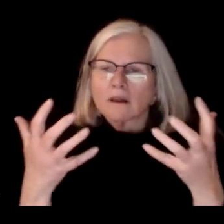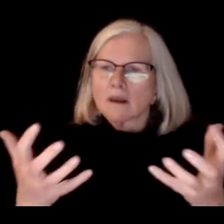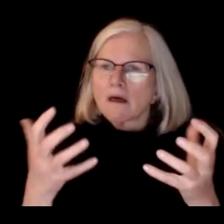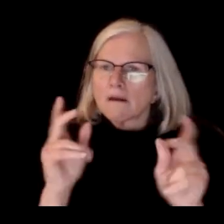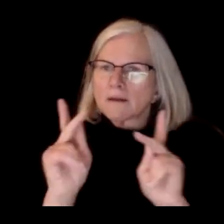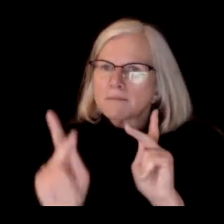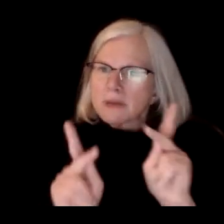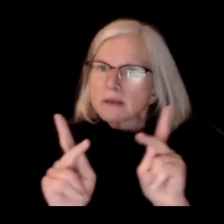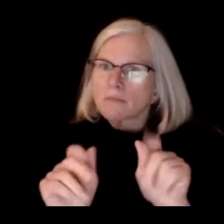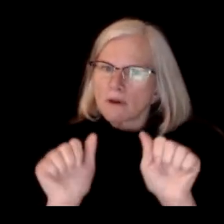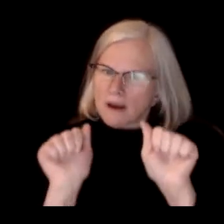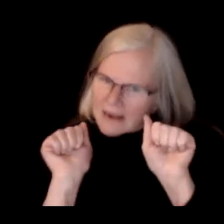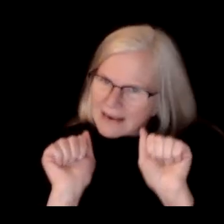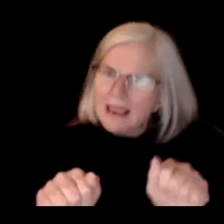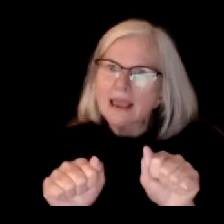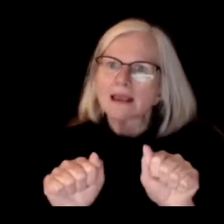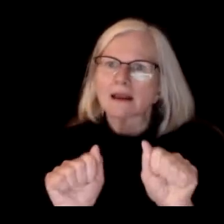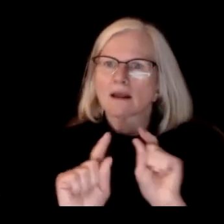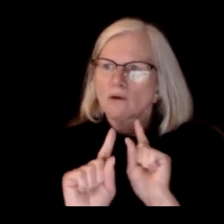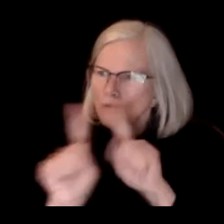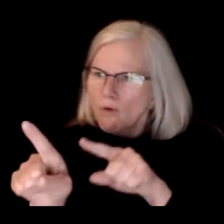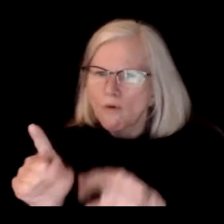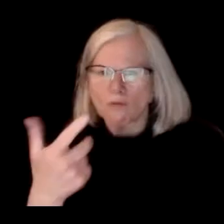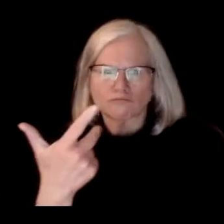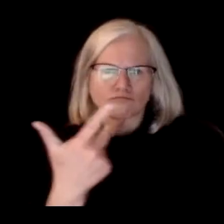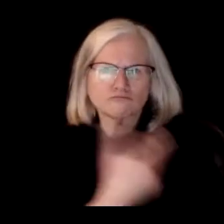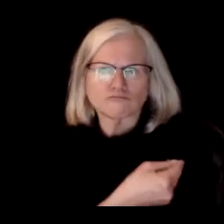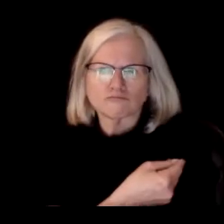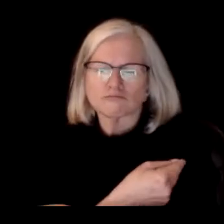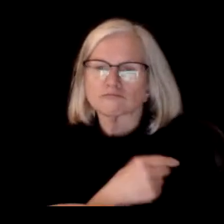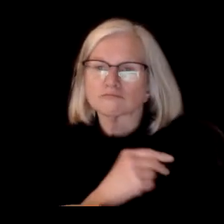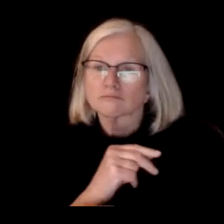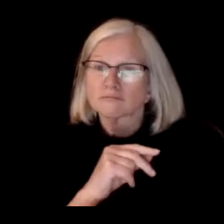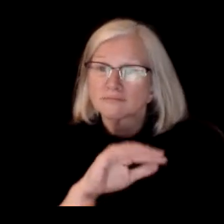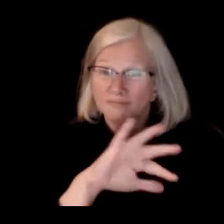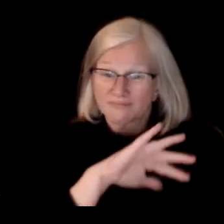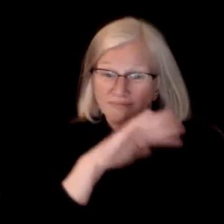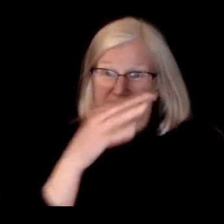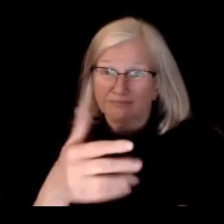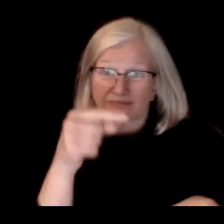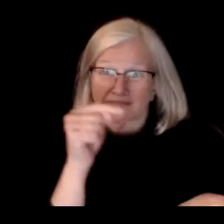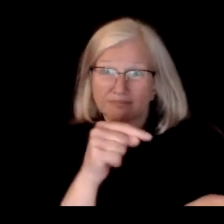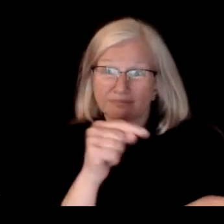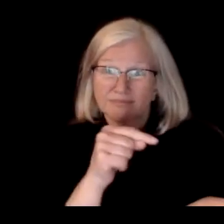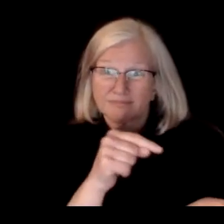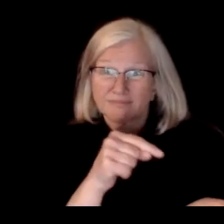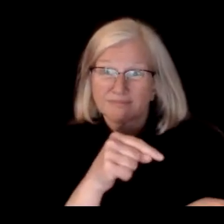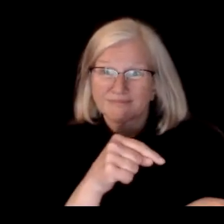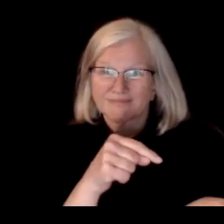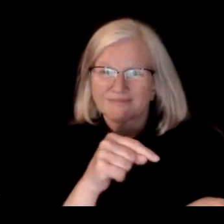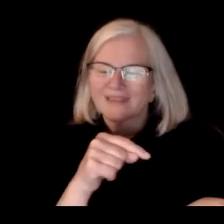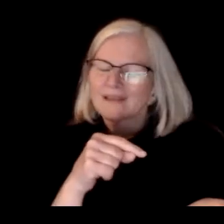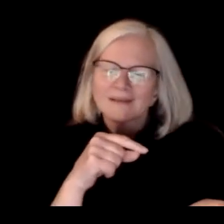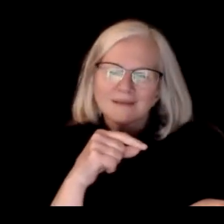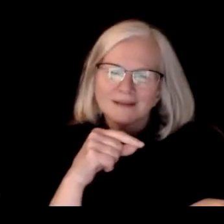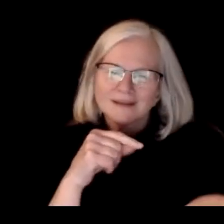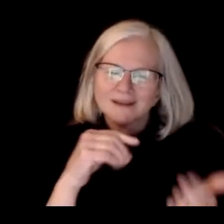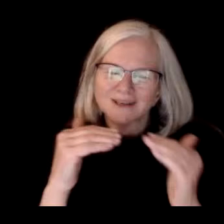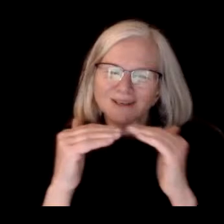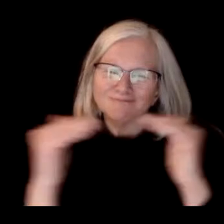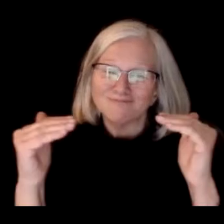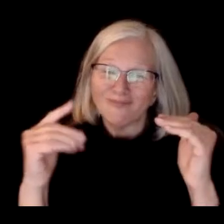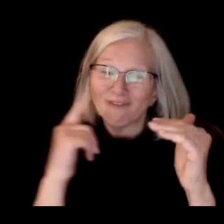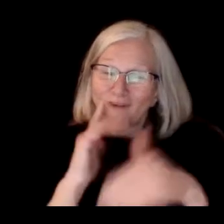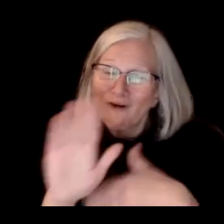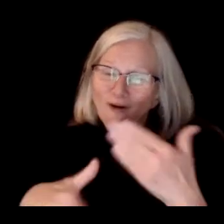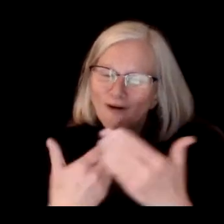government. We have been working to get ready, and we are ready to get more vaccines out very quickly. But now we really need